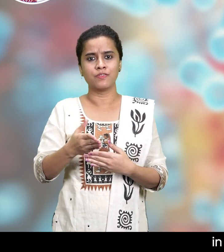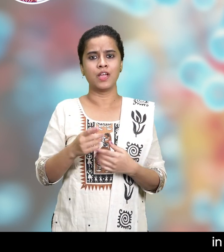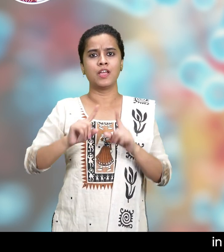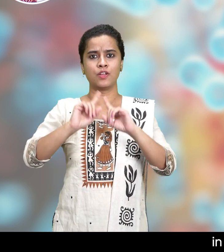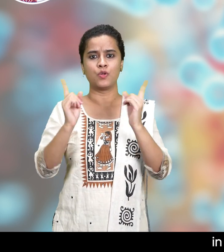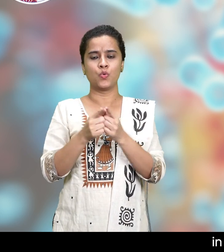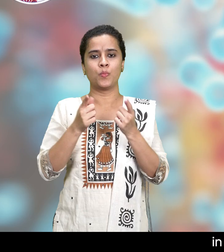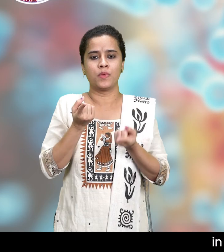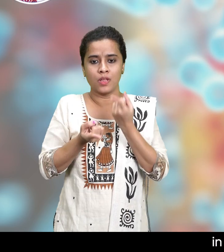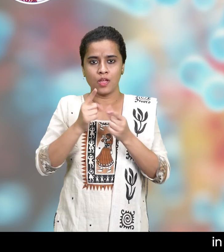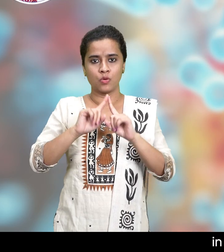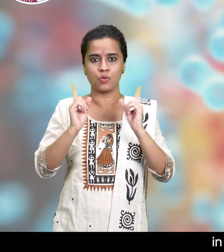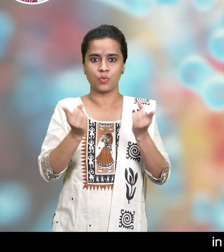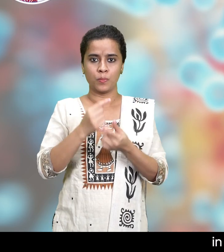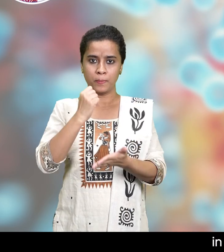laboratories.